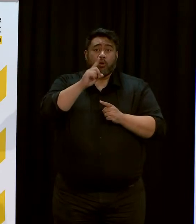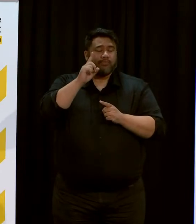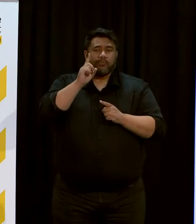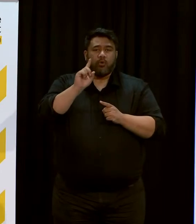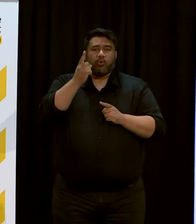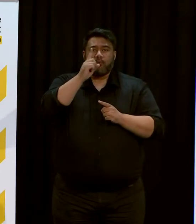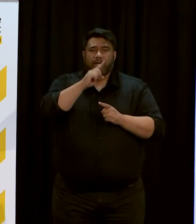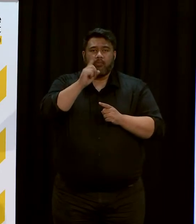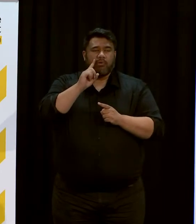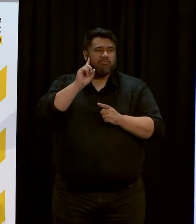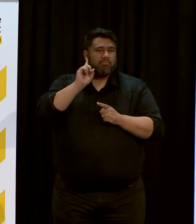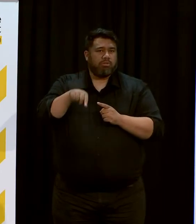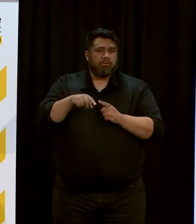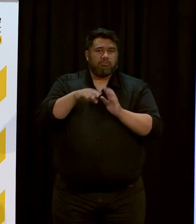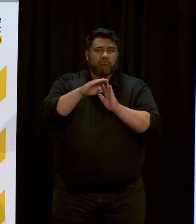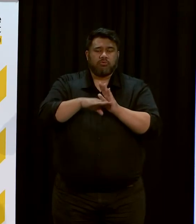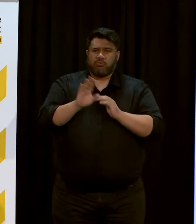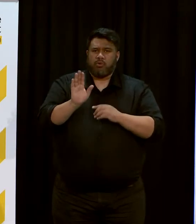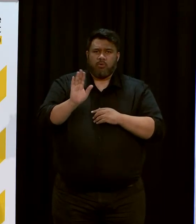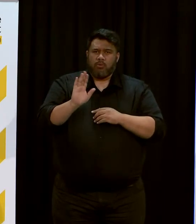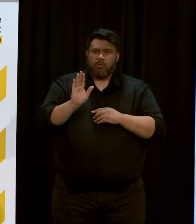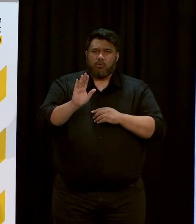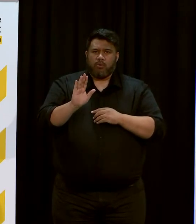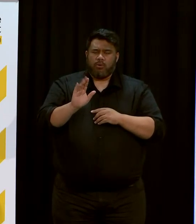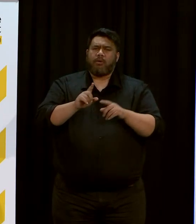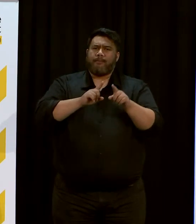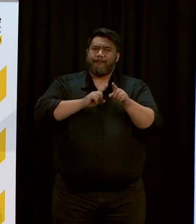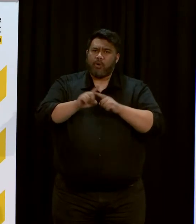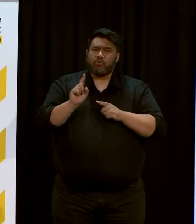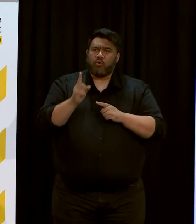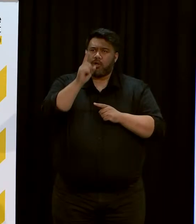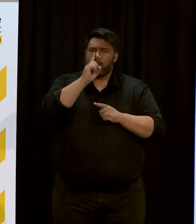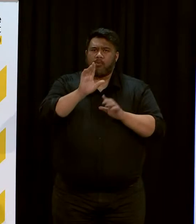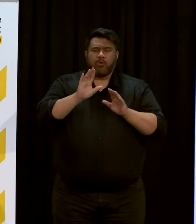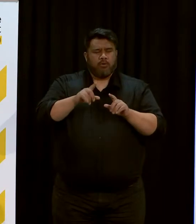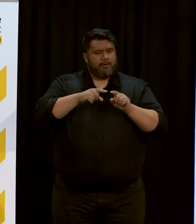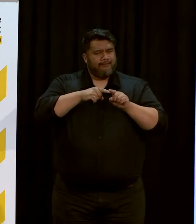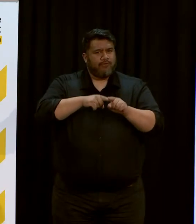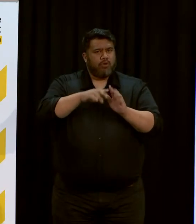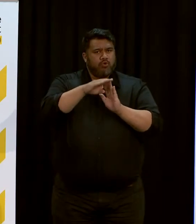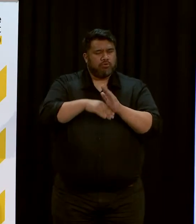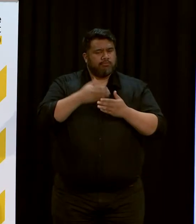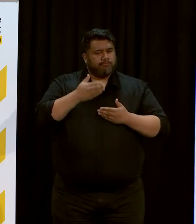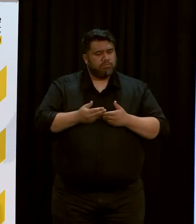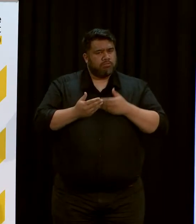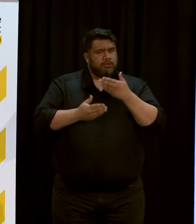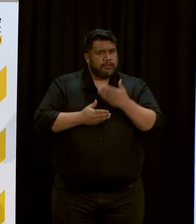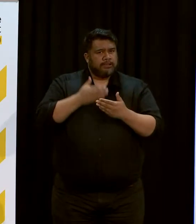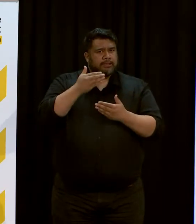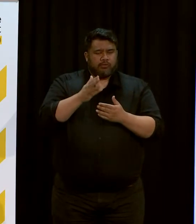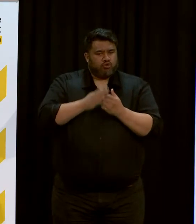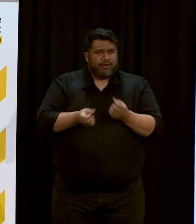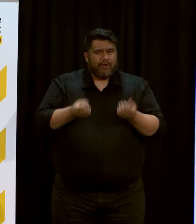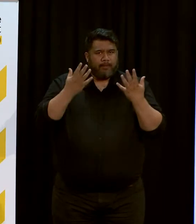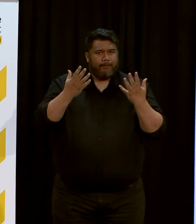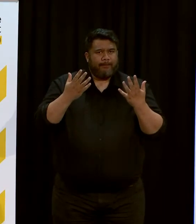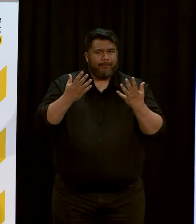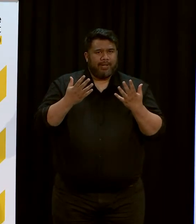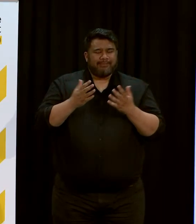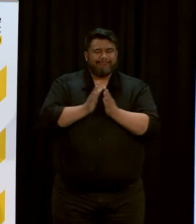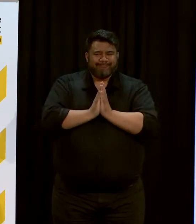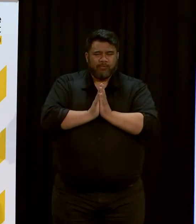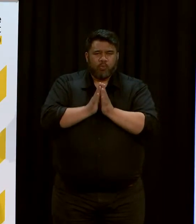And a large portion of Aucklanders have consistently been doing the right thing. We're just asking that people stick with it, because